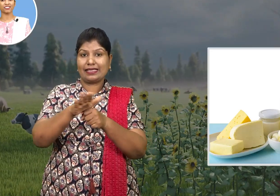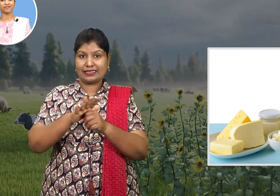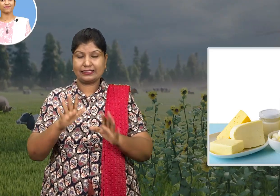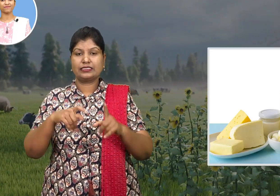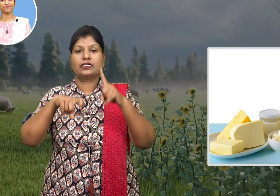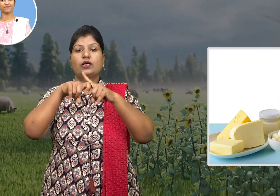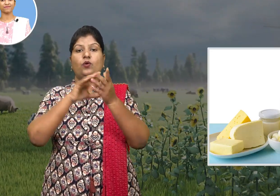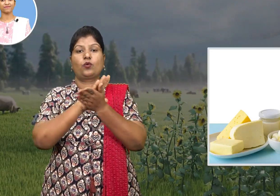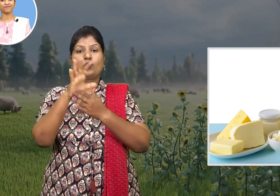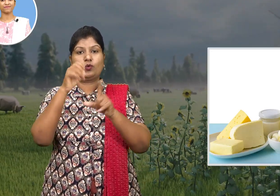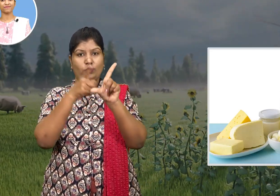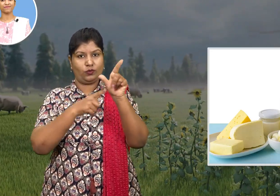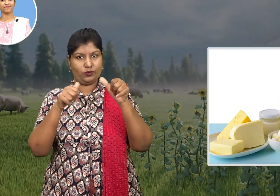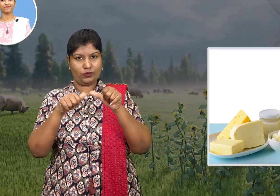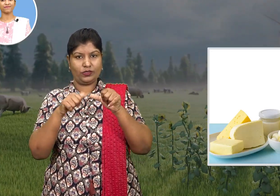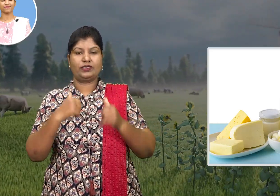khoya,